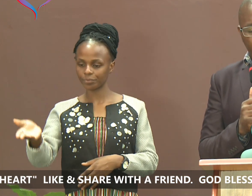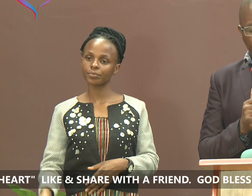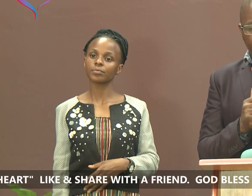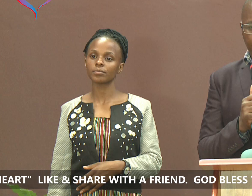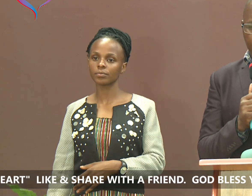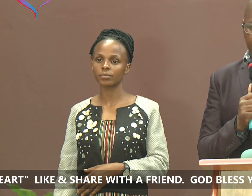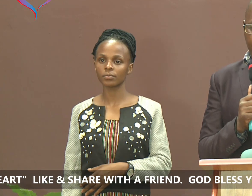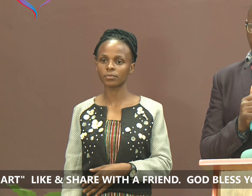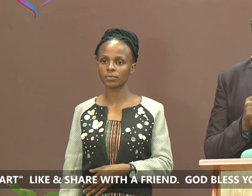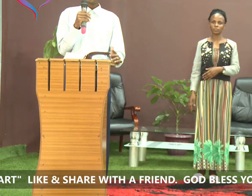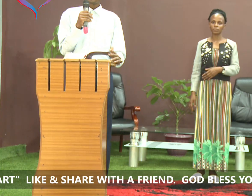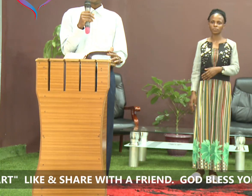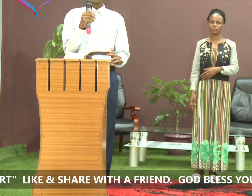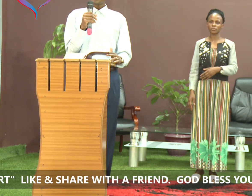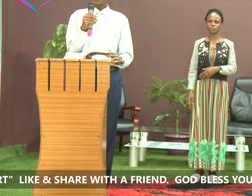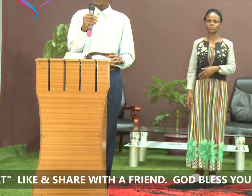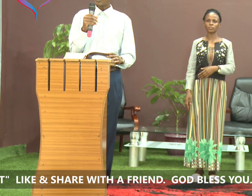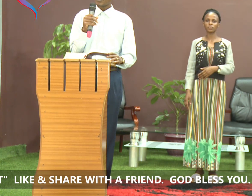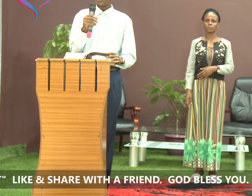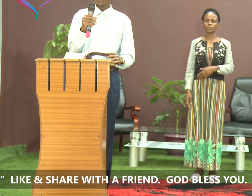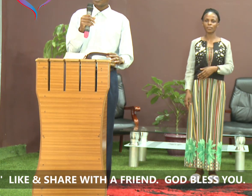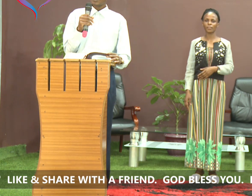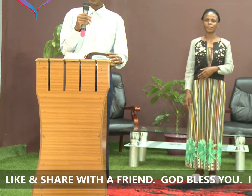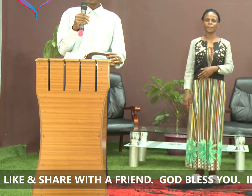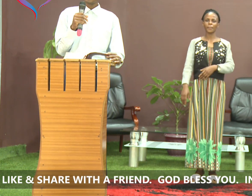send some messages and sleep.